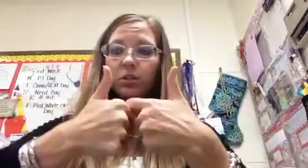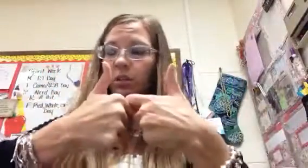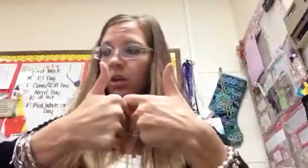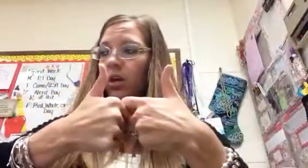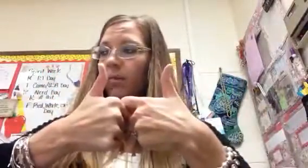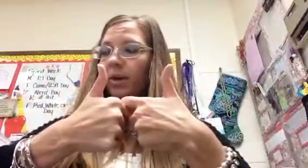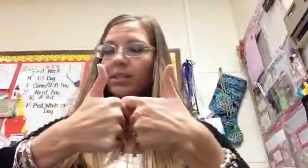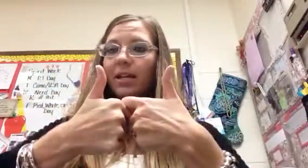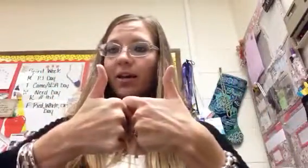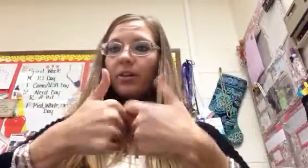bouncing together.